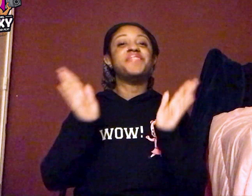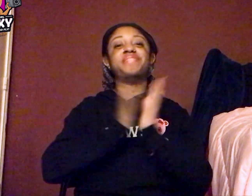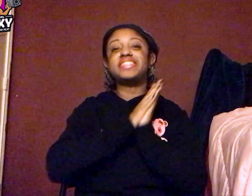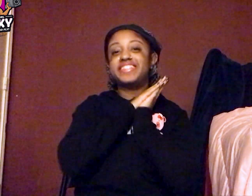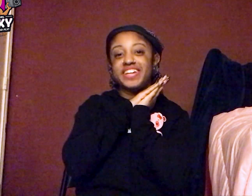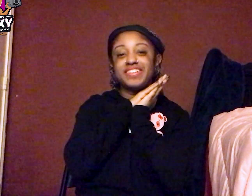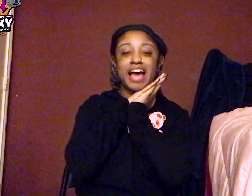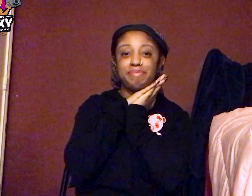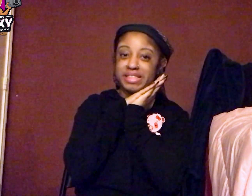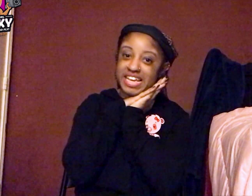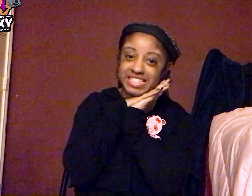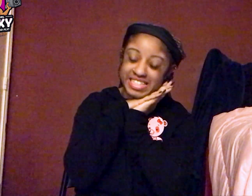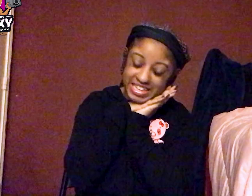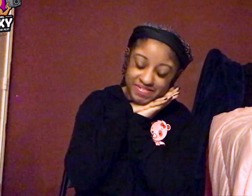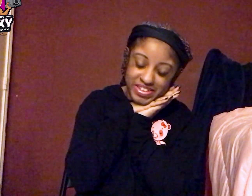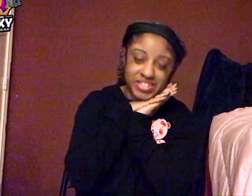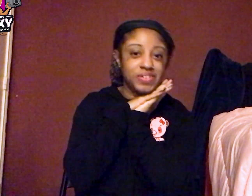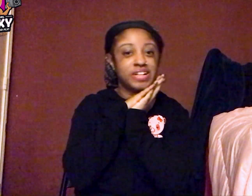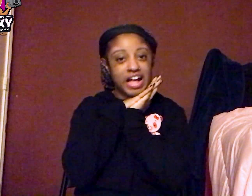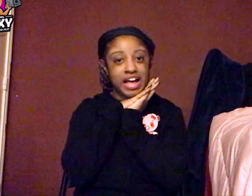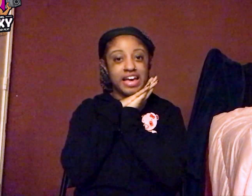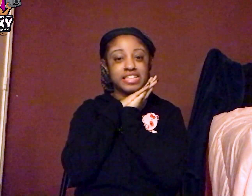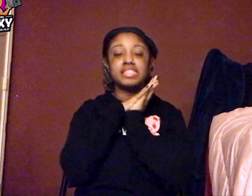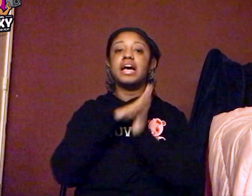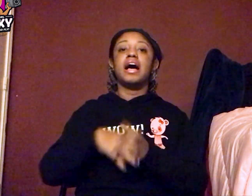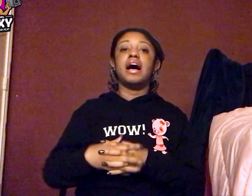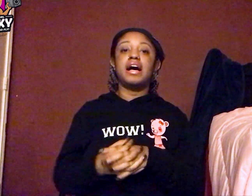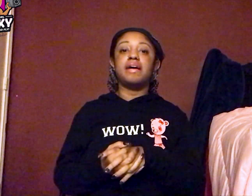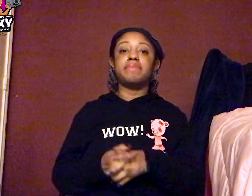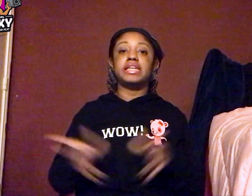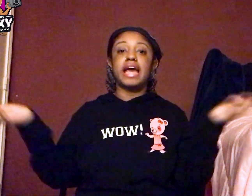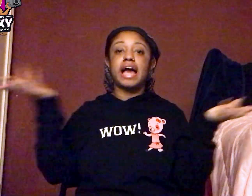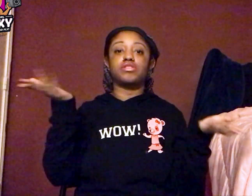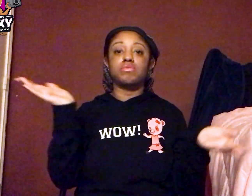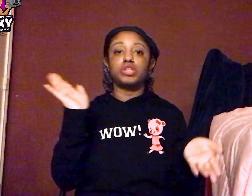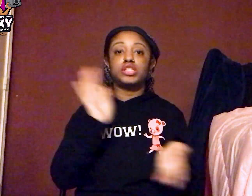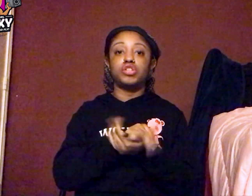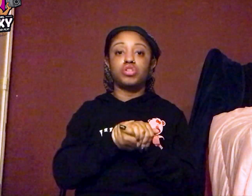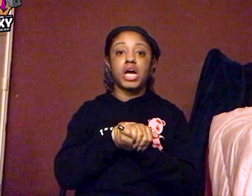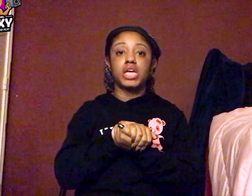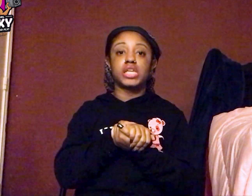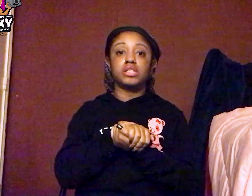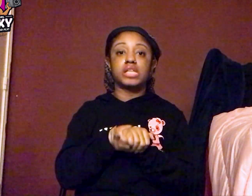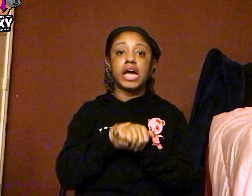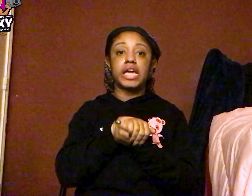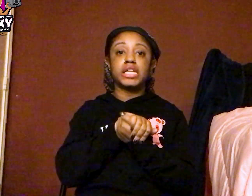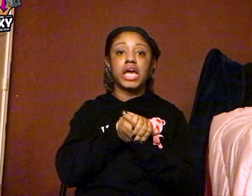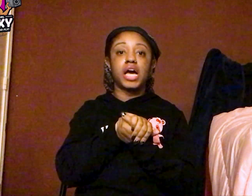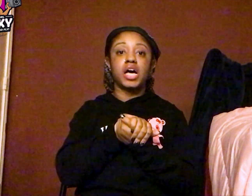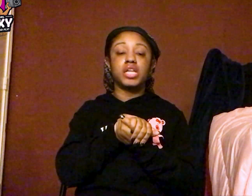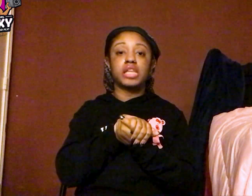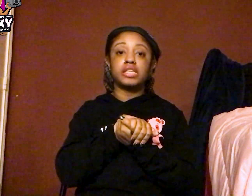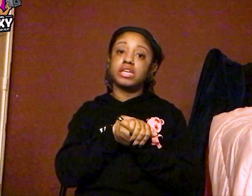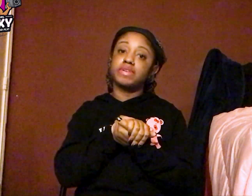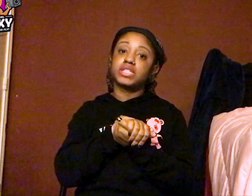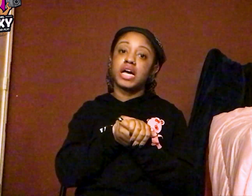But still, happy Thanksgiving, you guys. And yeah, so I'm going to teach you guys how to sign Thanksgiving signs